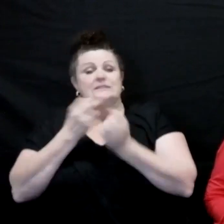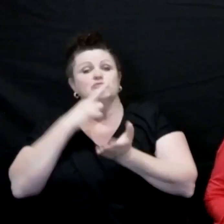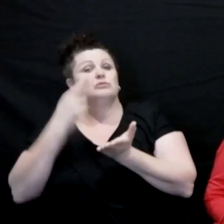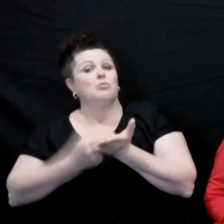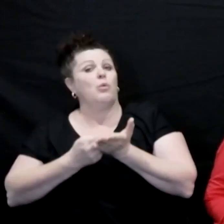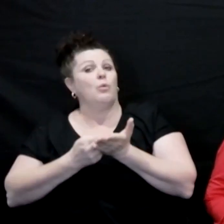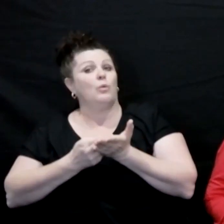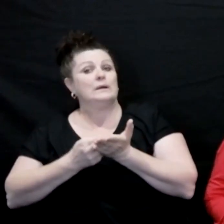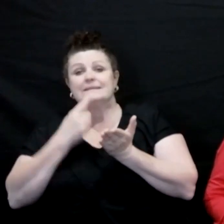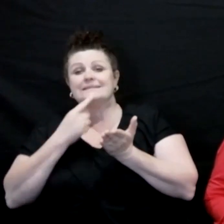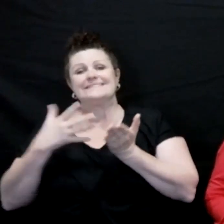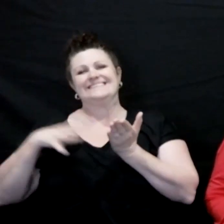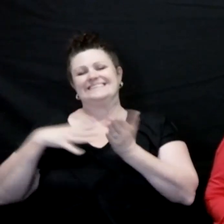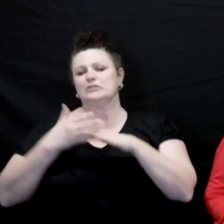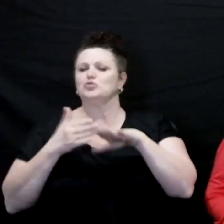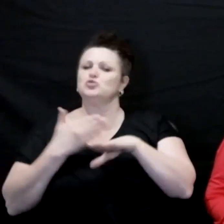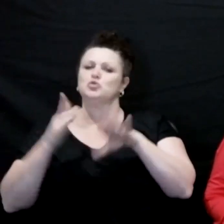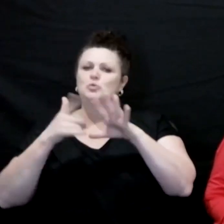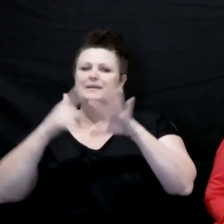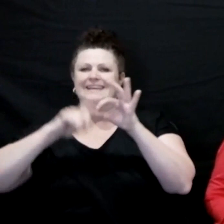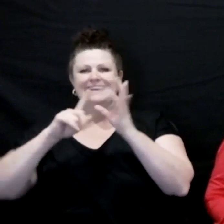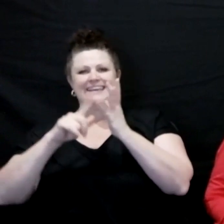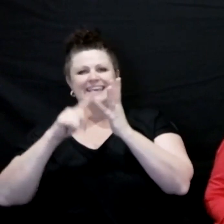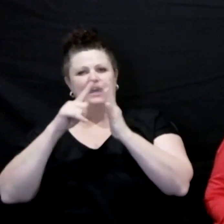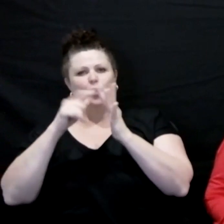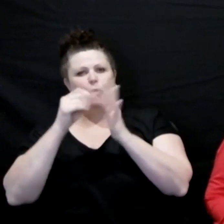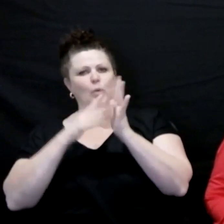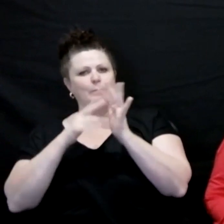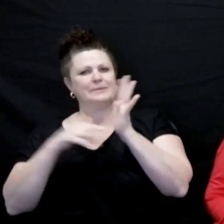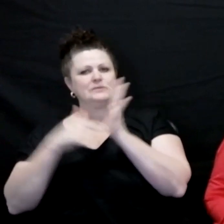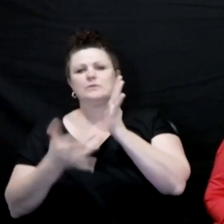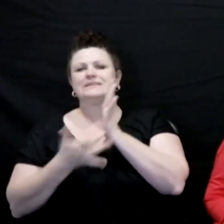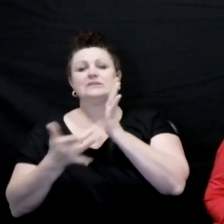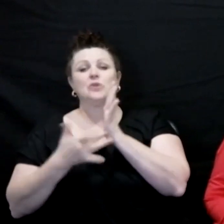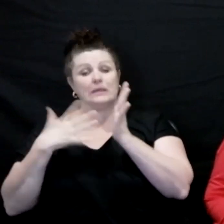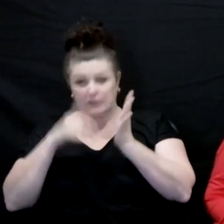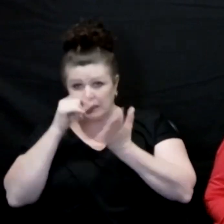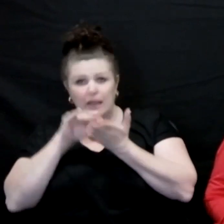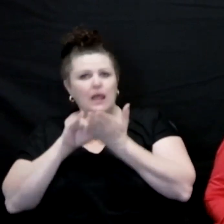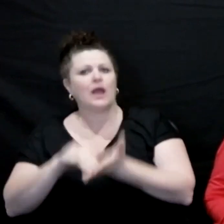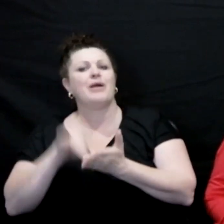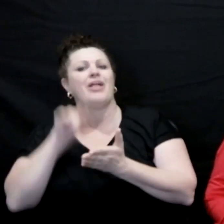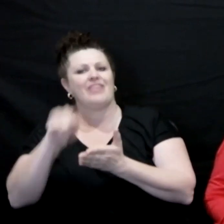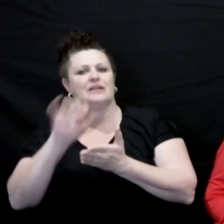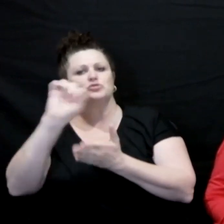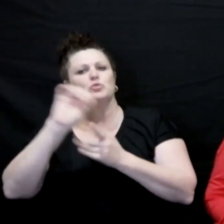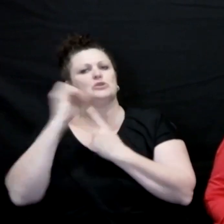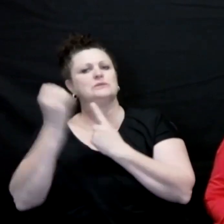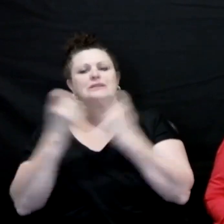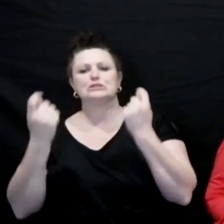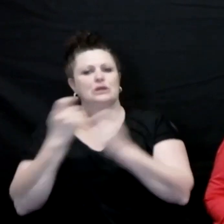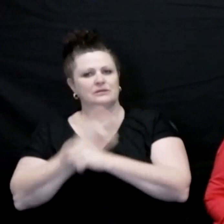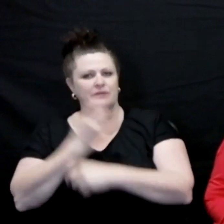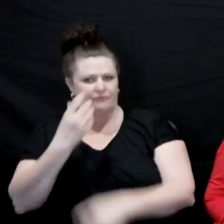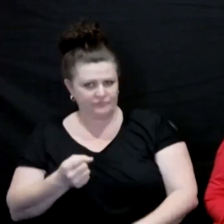technology has been requested for you that they think might be helpful. That is a change in circumstance review. You